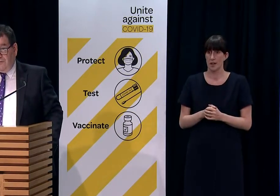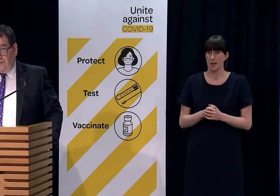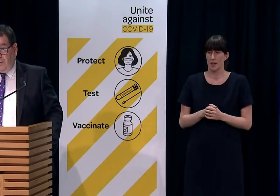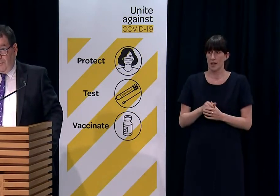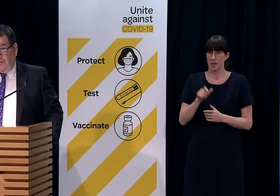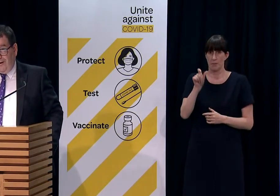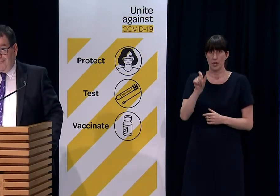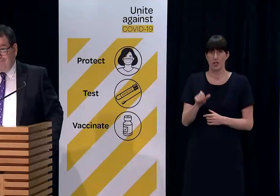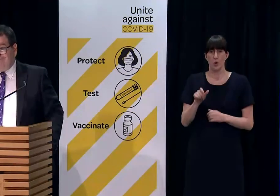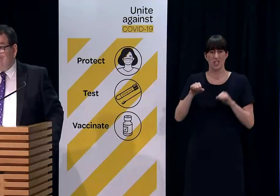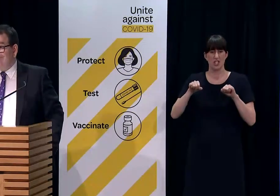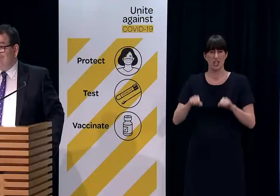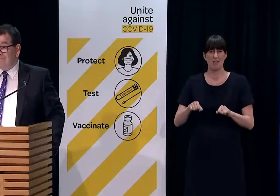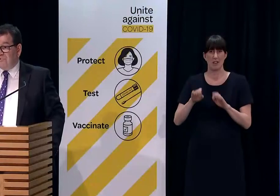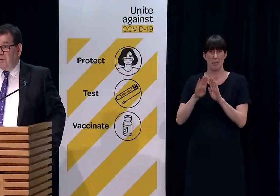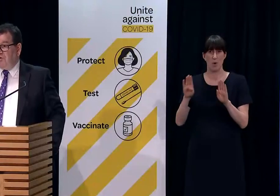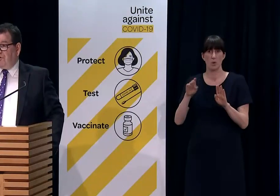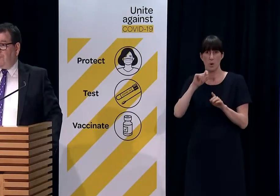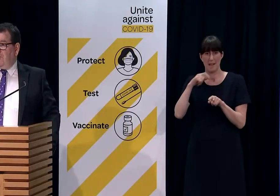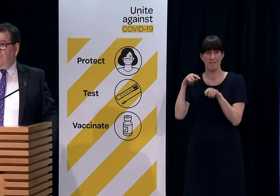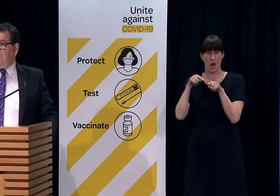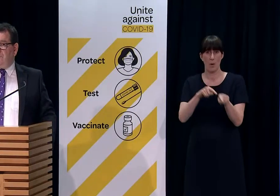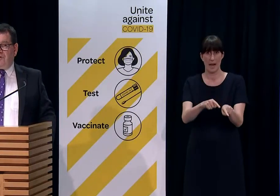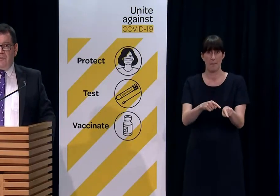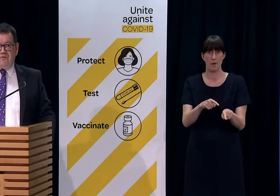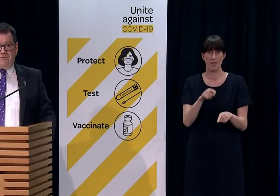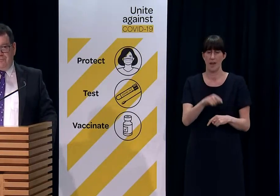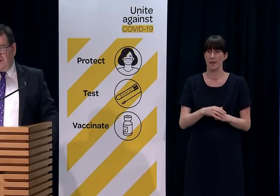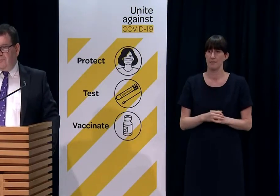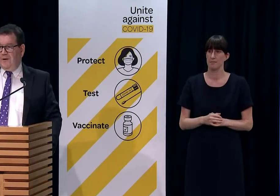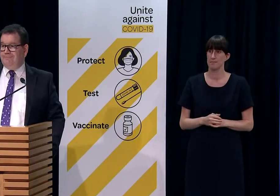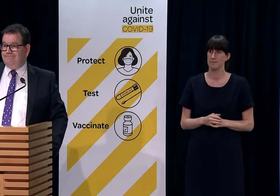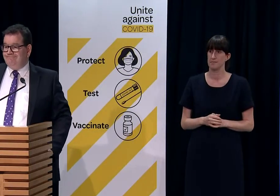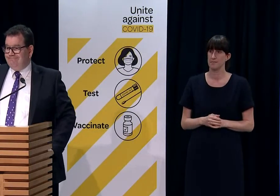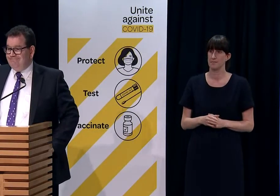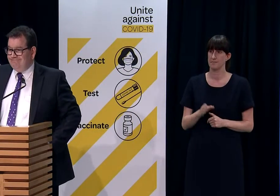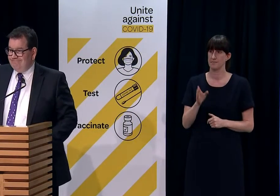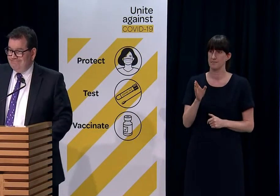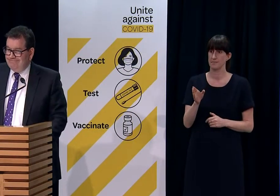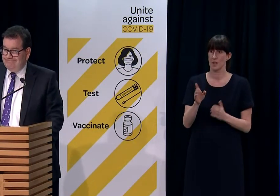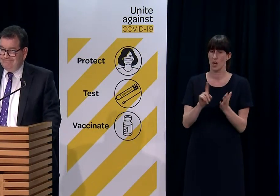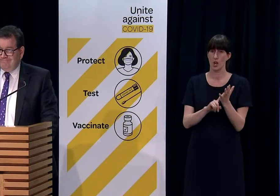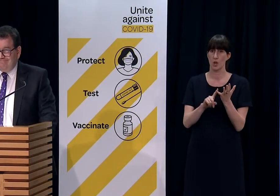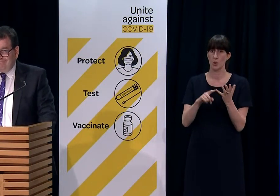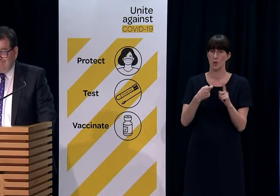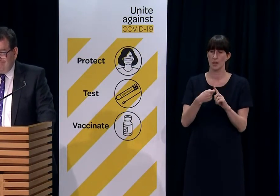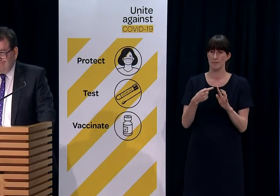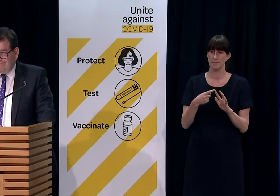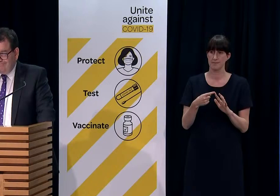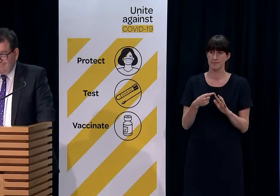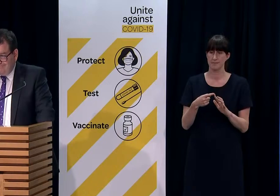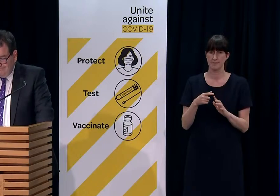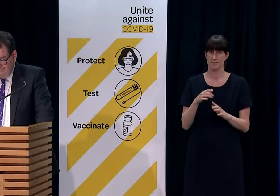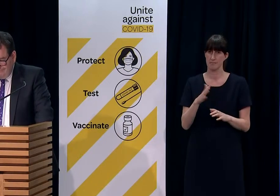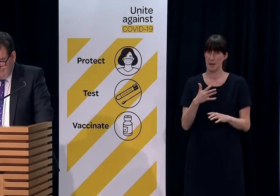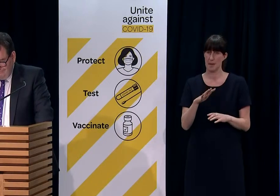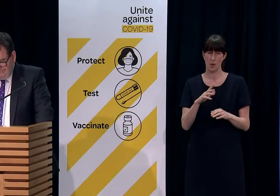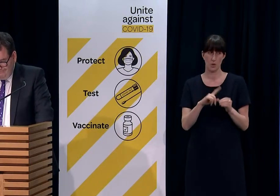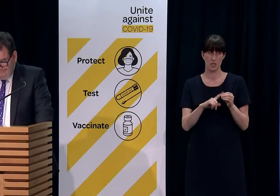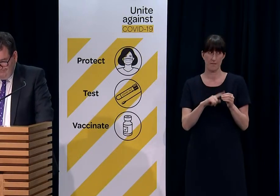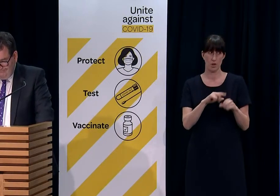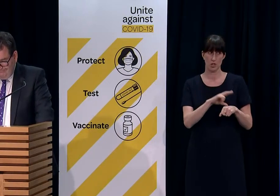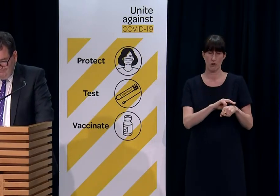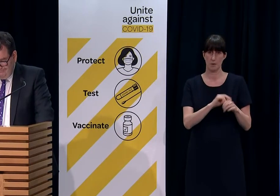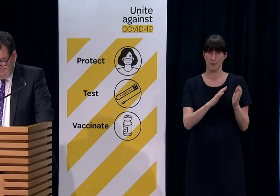Board, to follow up on that. Sorry, we'll just come to Luke. Thomas, back to given that it's probably on for you, given